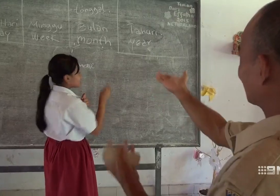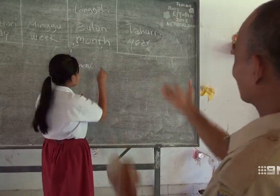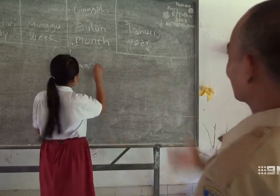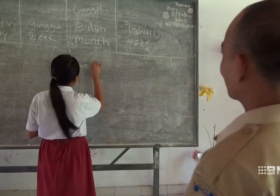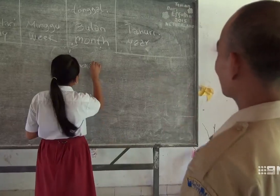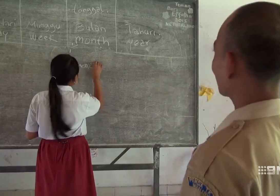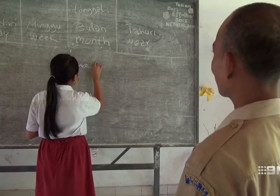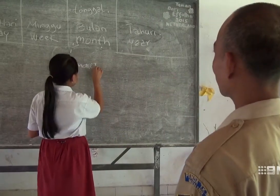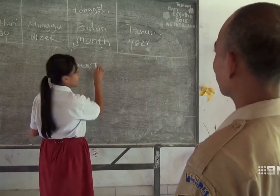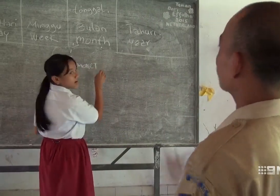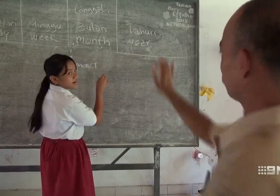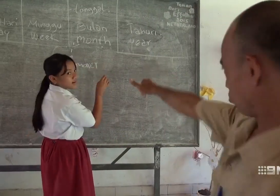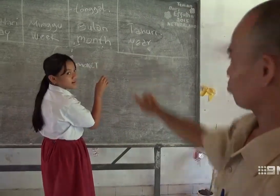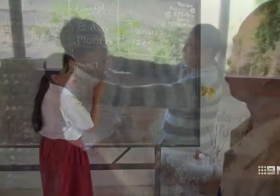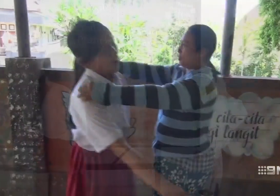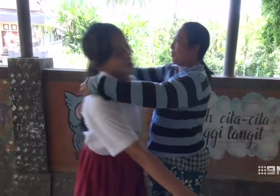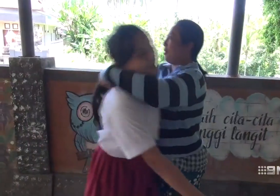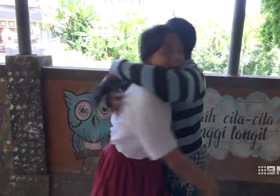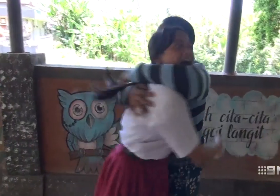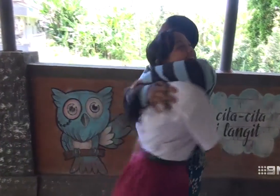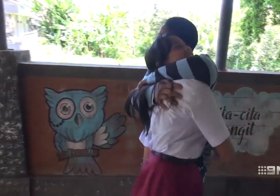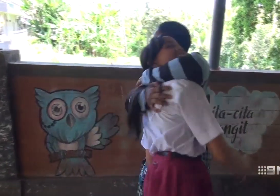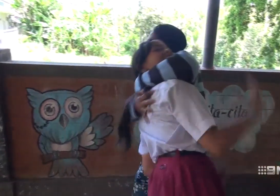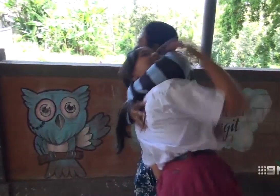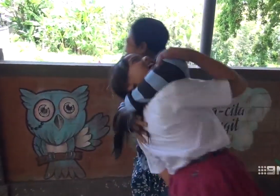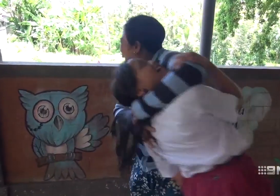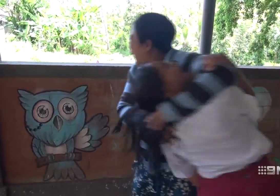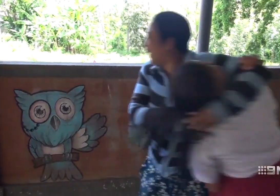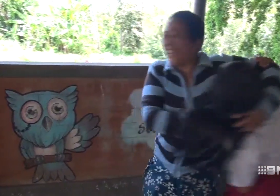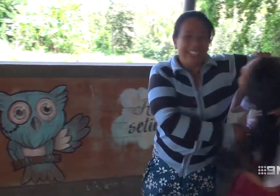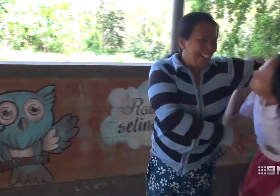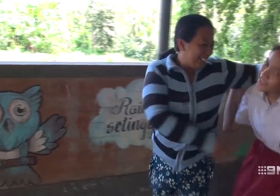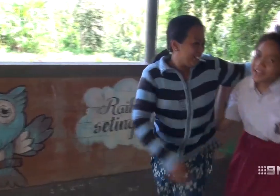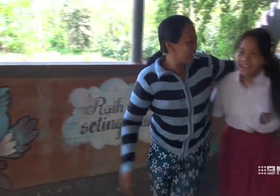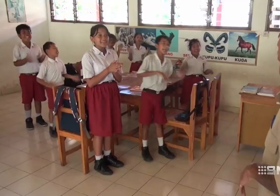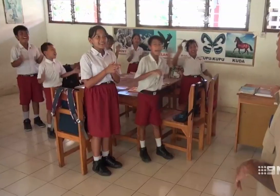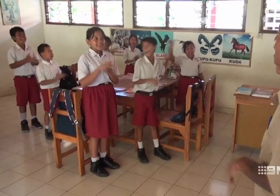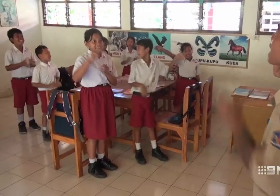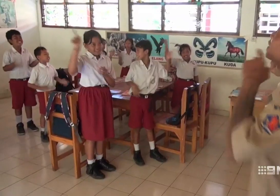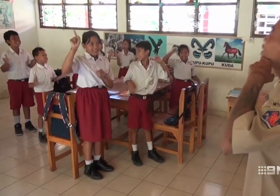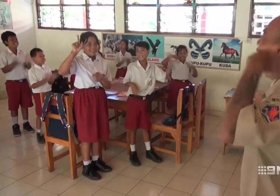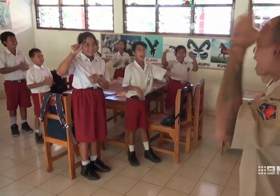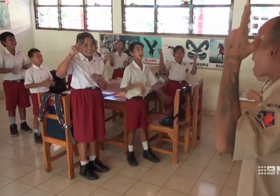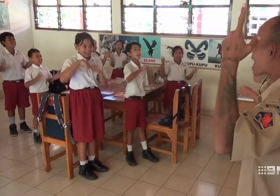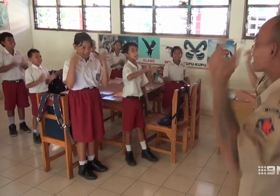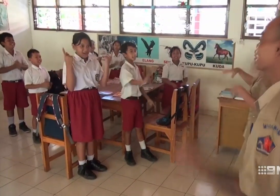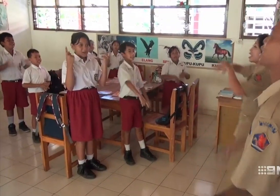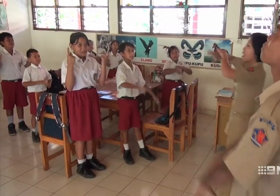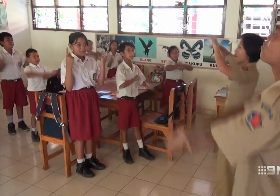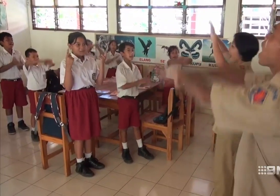childhood with no education until her mother learned of Bengkala's inclusive primary school where all teaching is